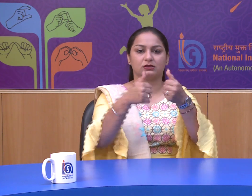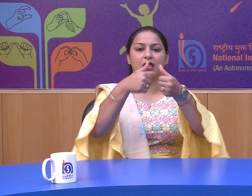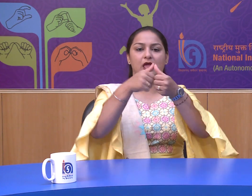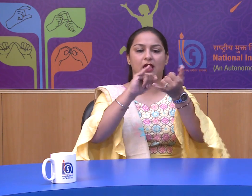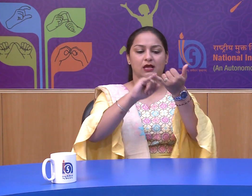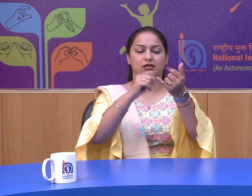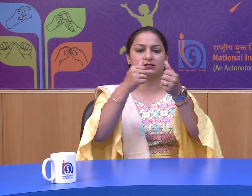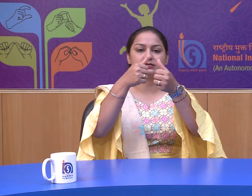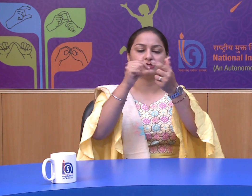Achaemenid